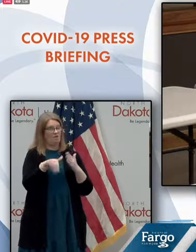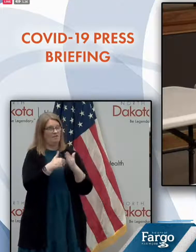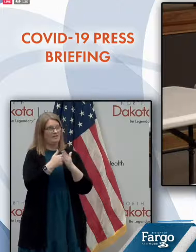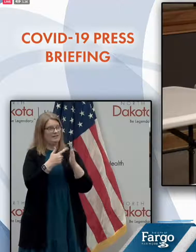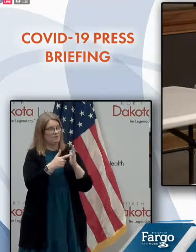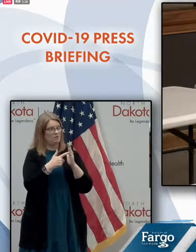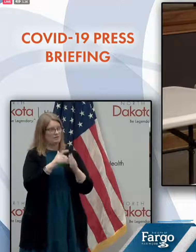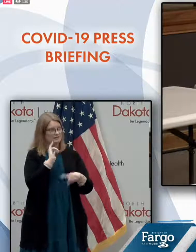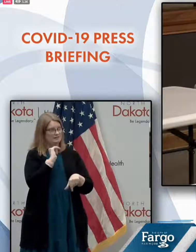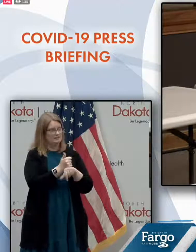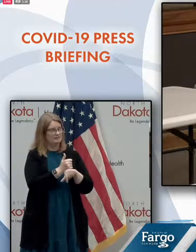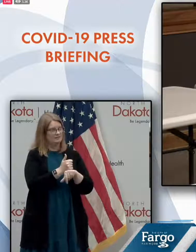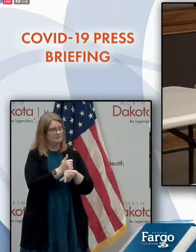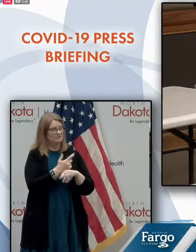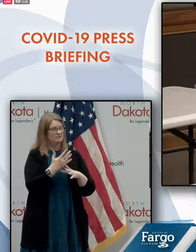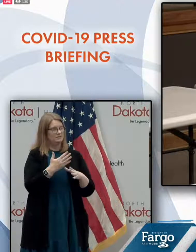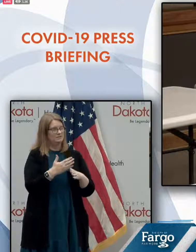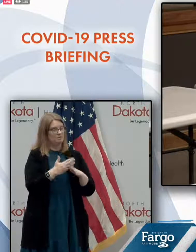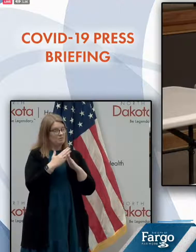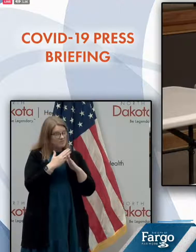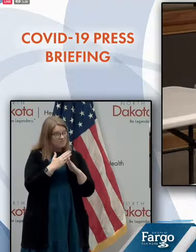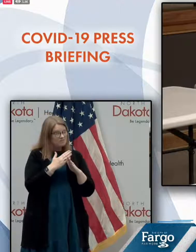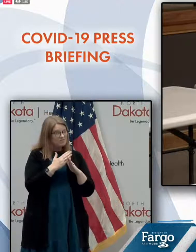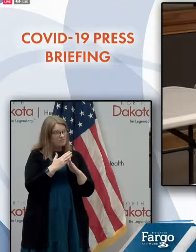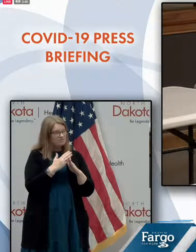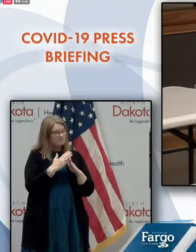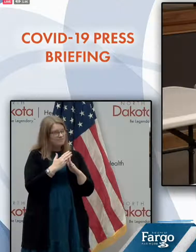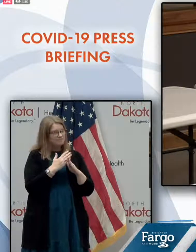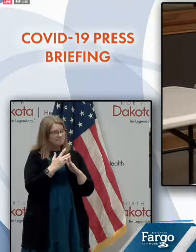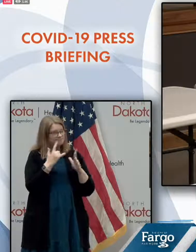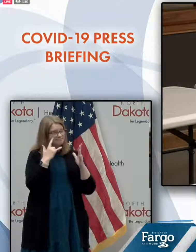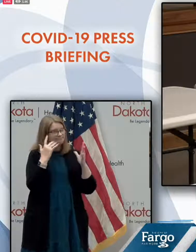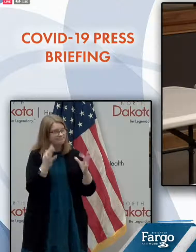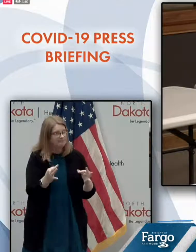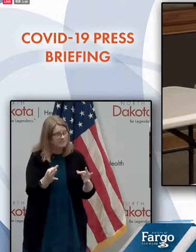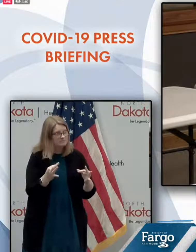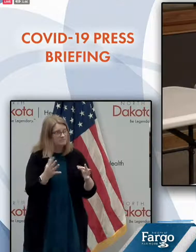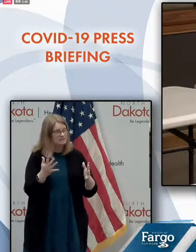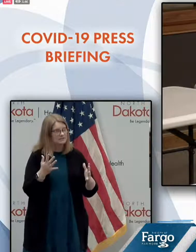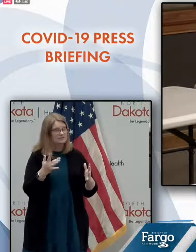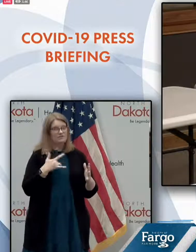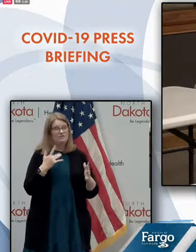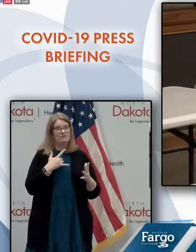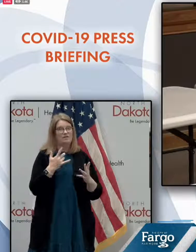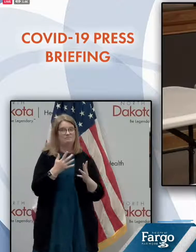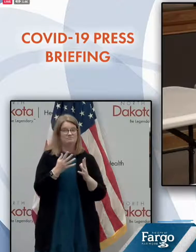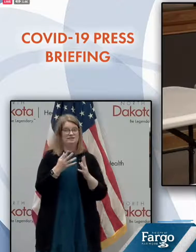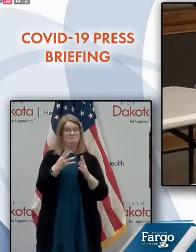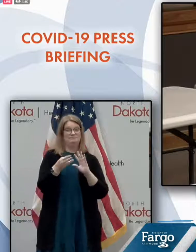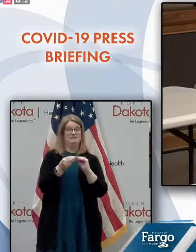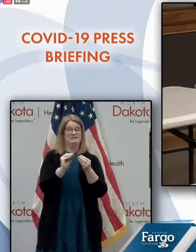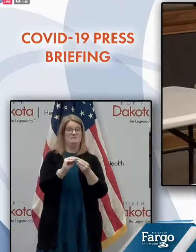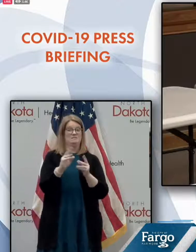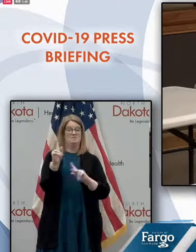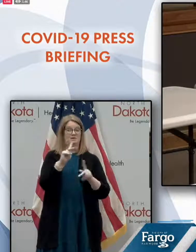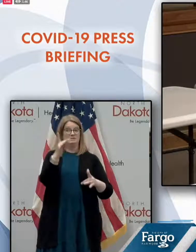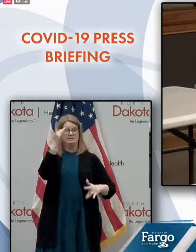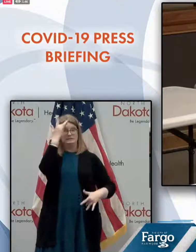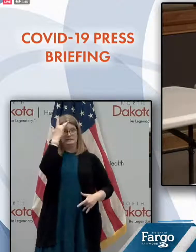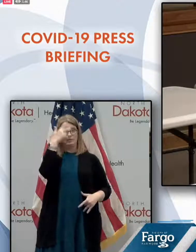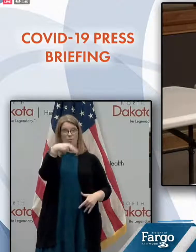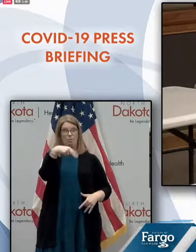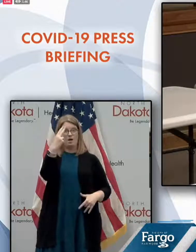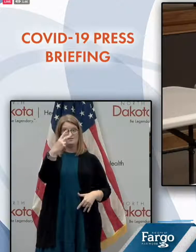place, doesn't it hinder you from possibly making a decision in a time where we're seeing record high numbers in active cases and